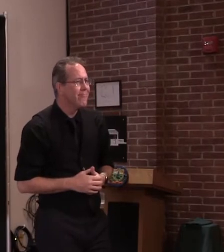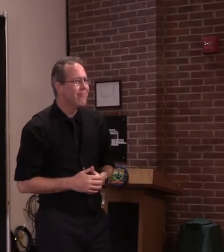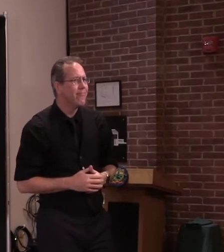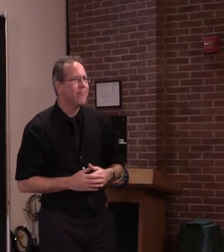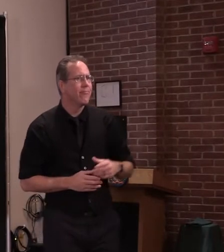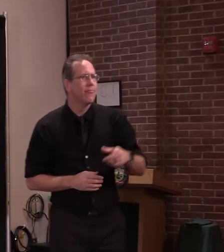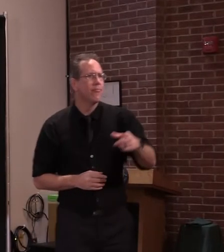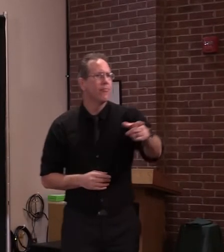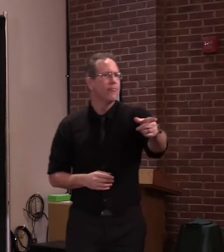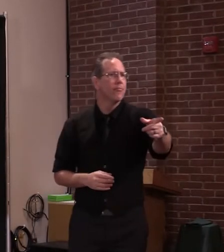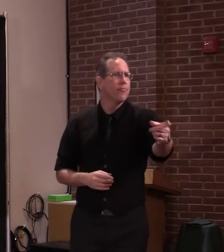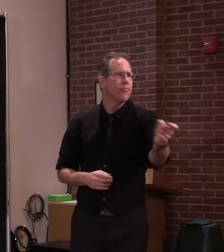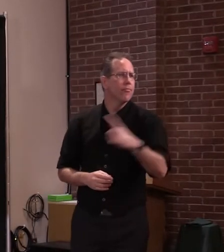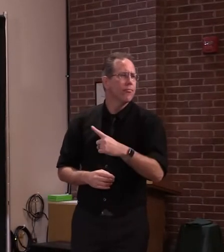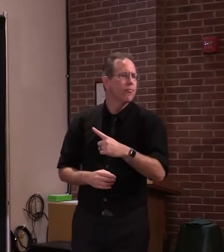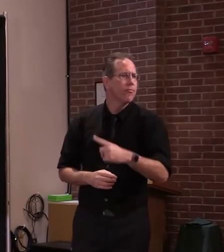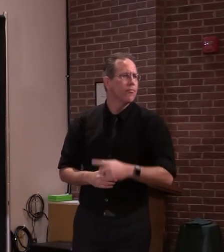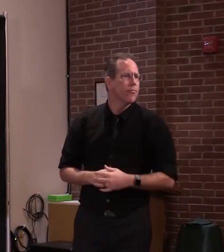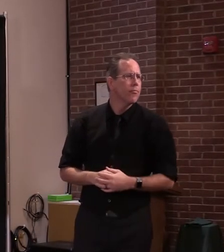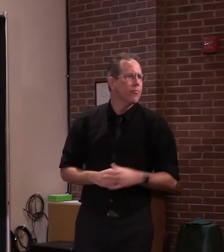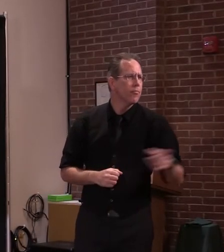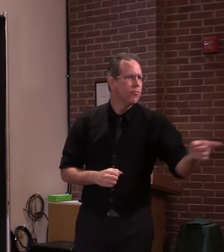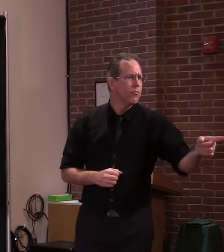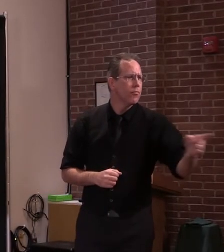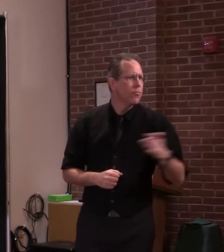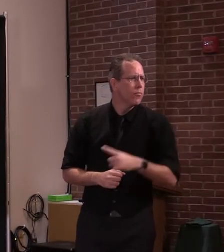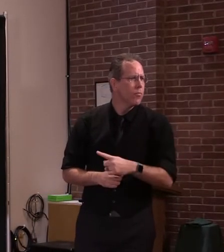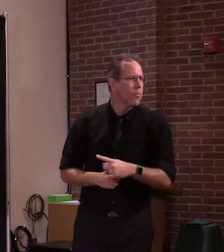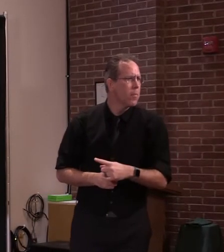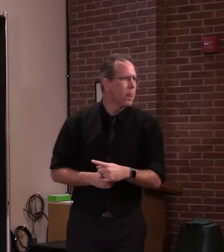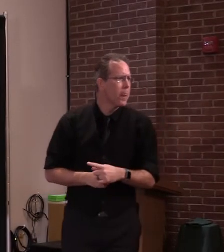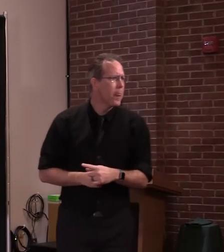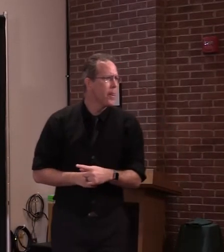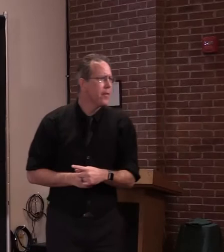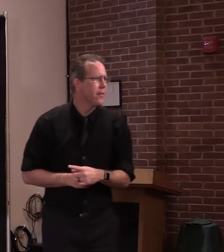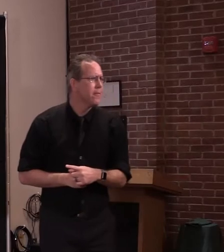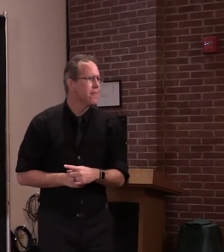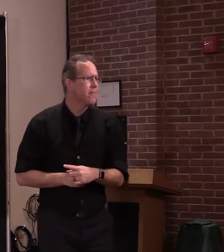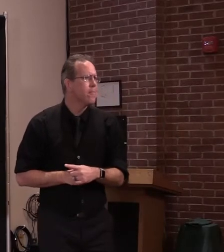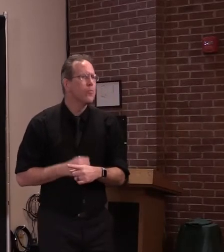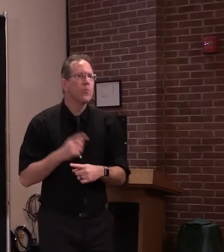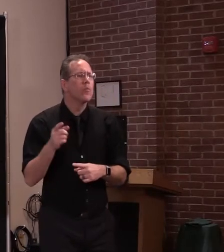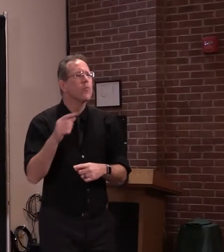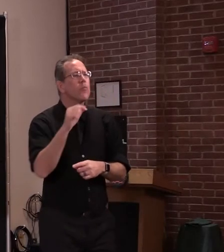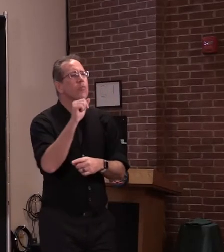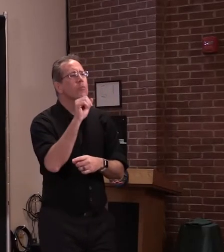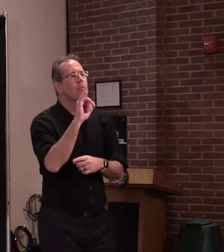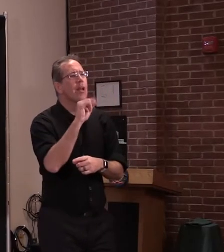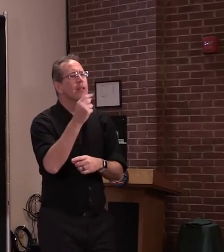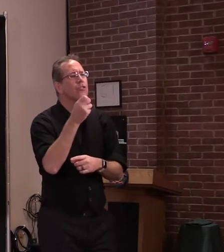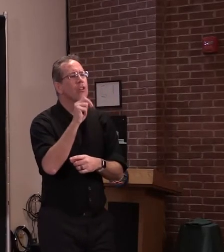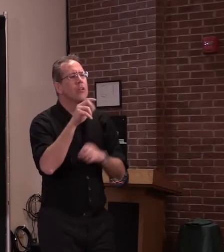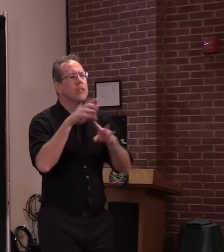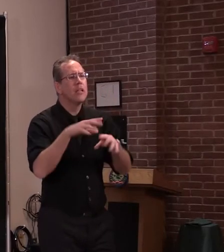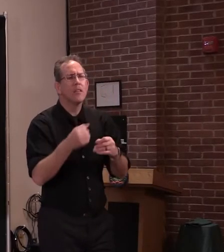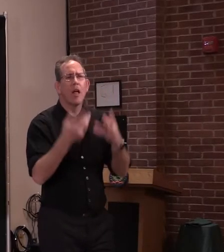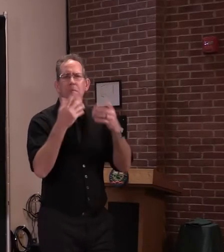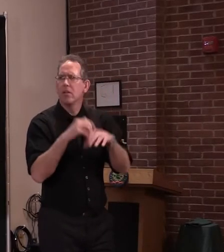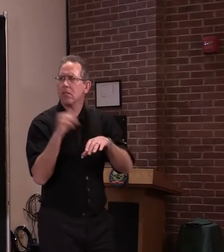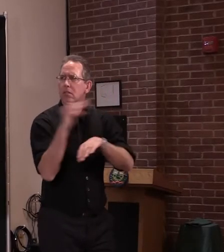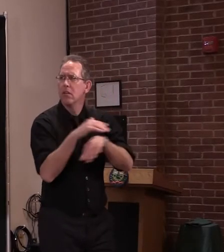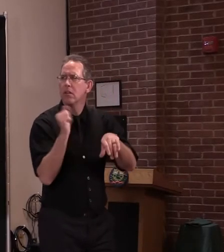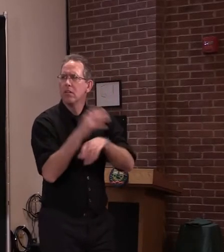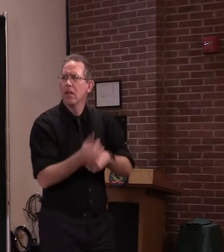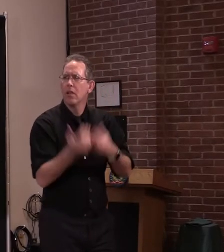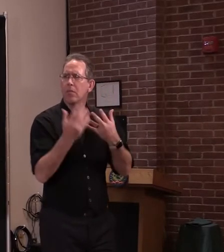we know how many antigen tests will be deployed this week to schools? Secretary Samuelson, do you want to? How